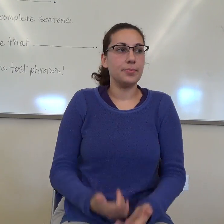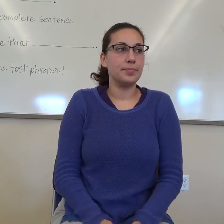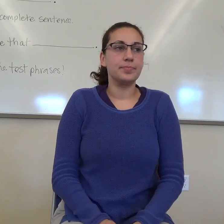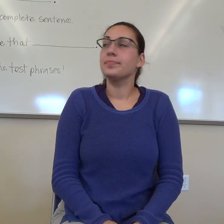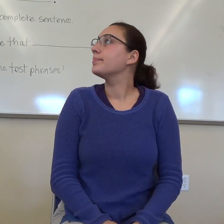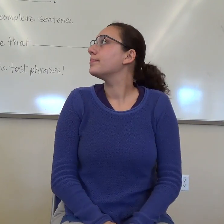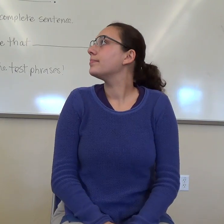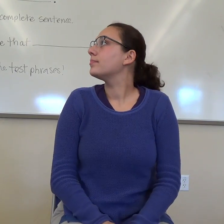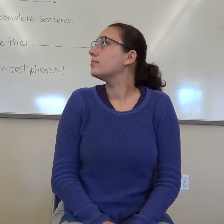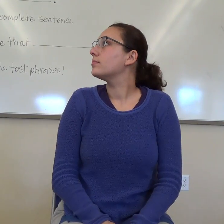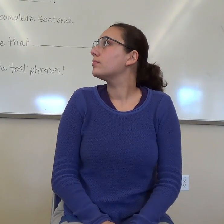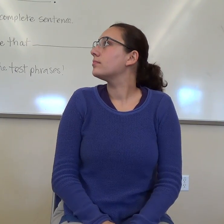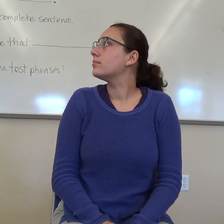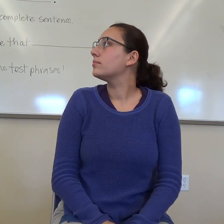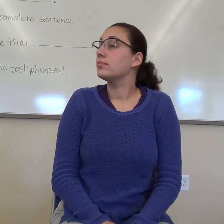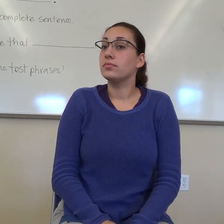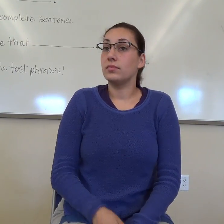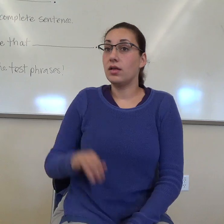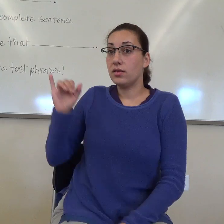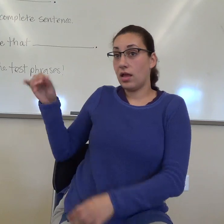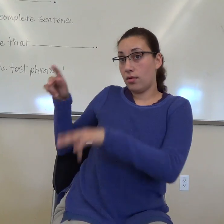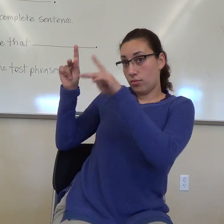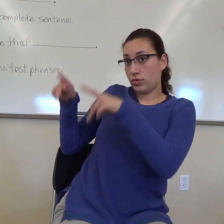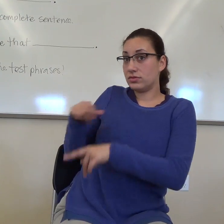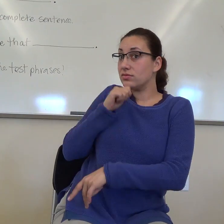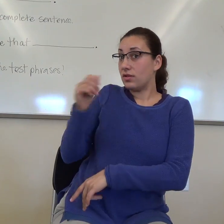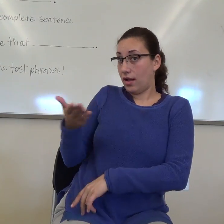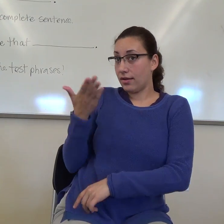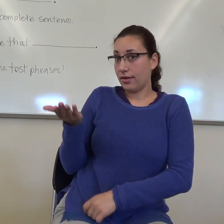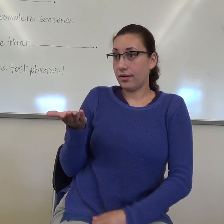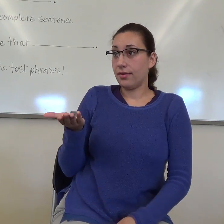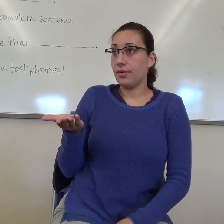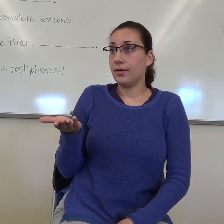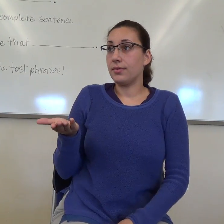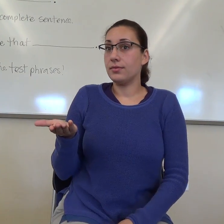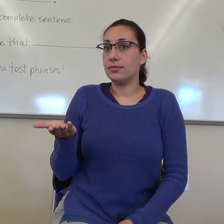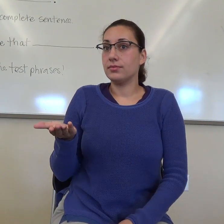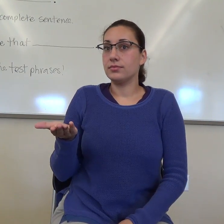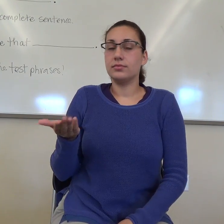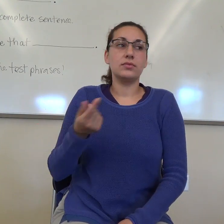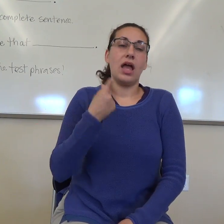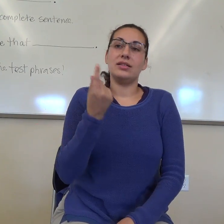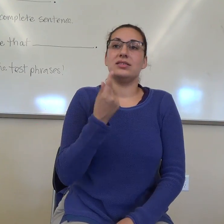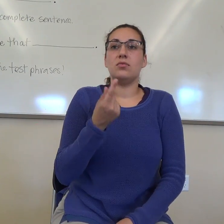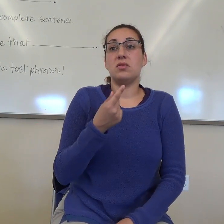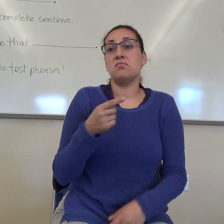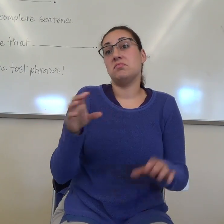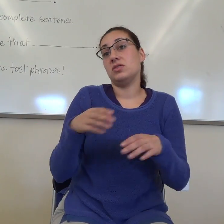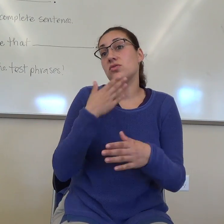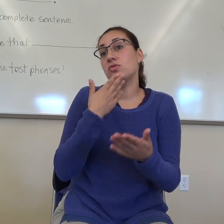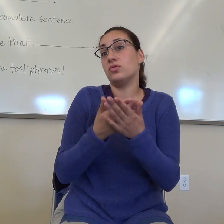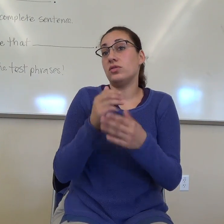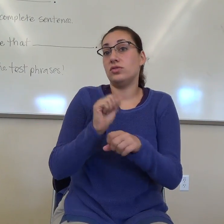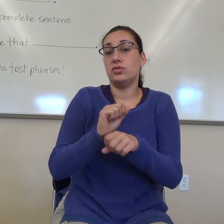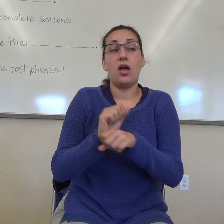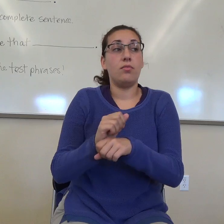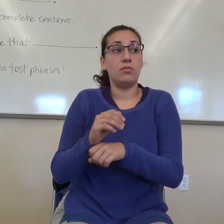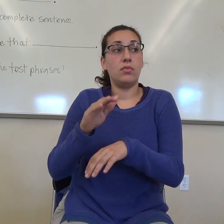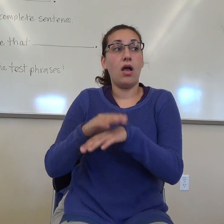Interestingly enough, the person who isn't here, it also happens to be one of the people that did the best job on this. So it's a good thing